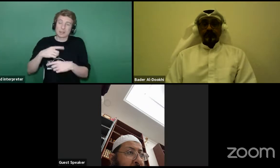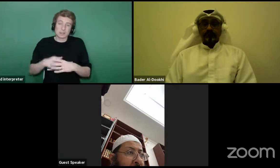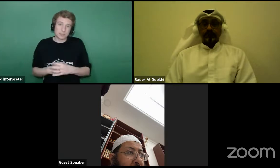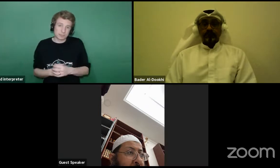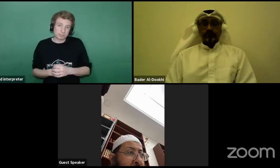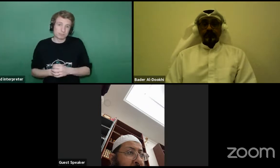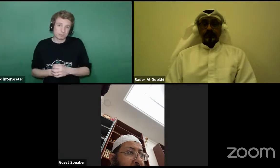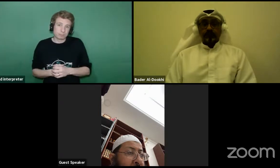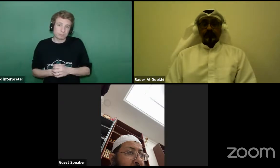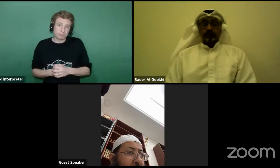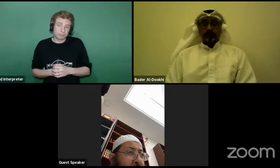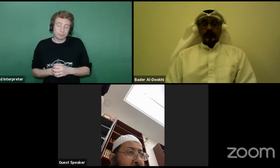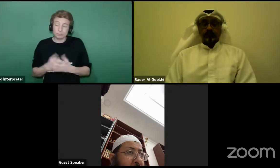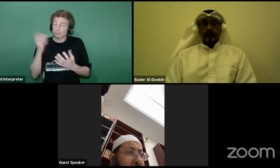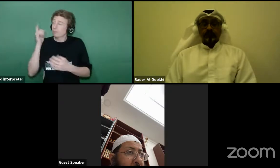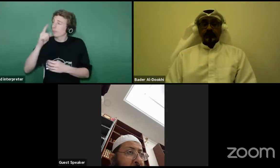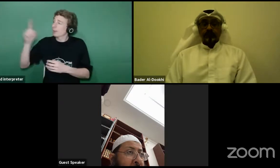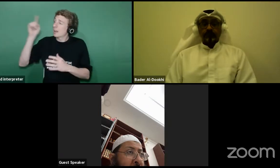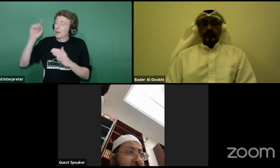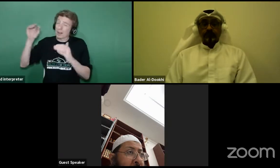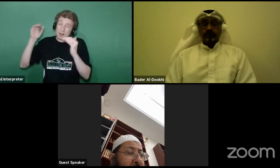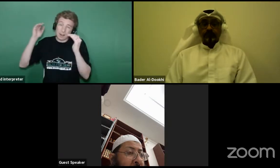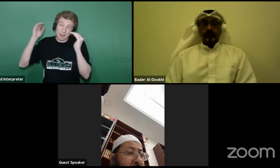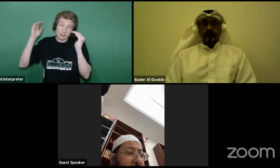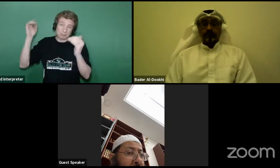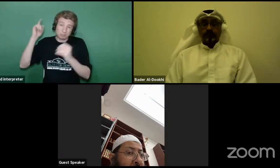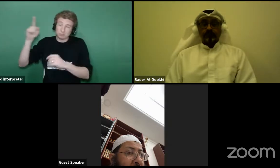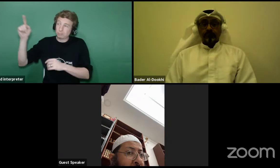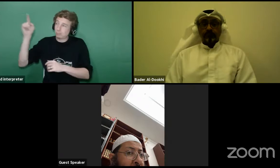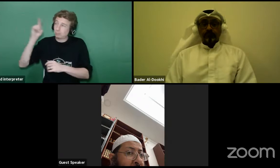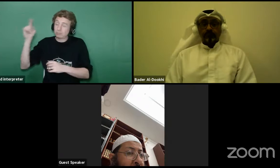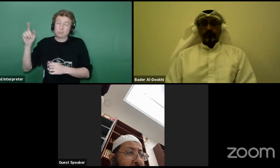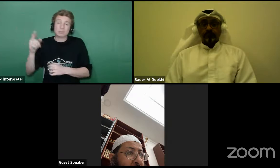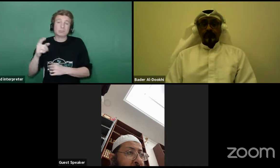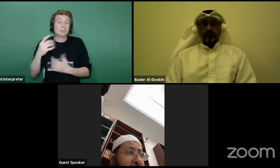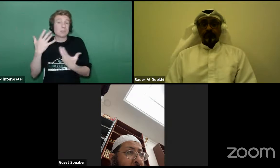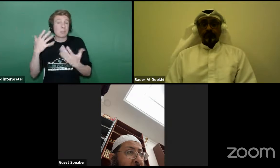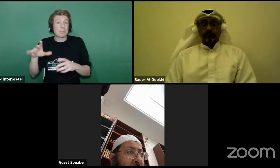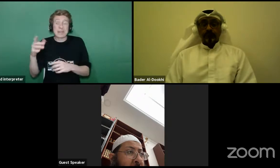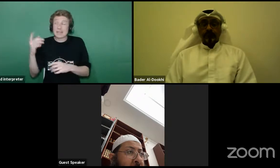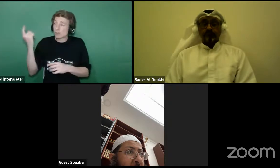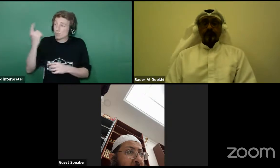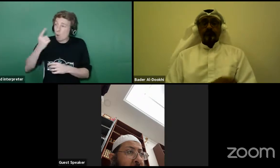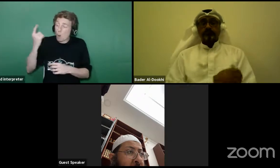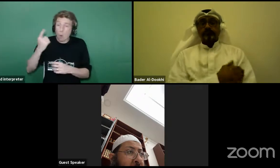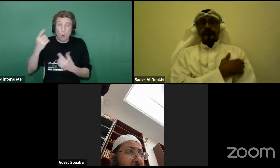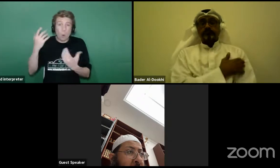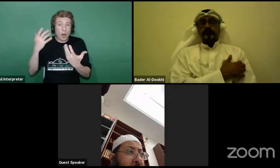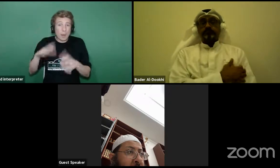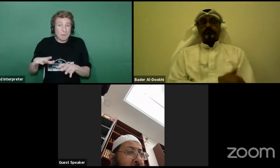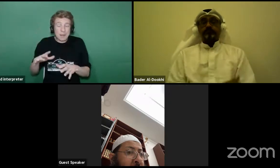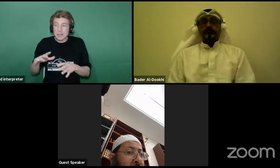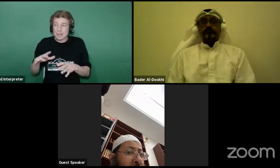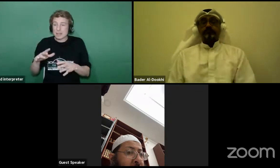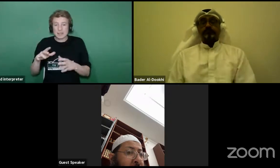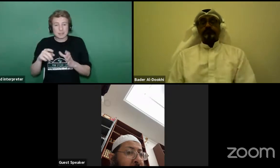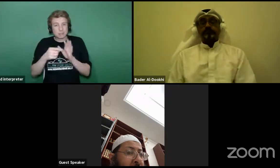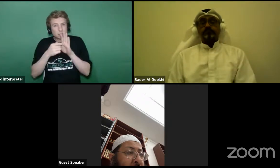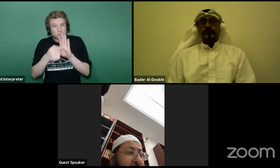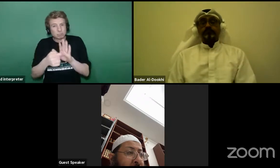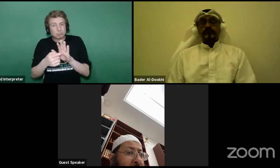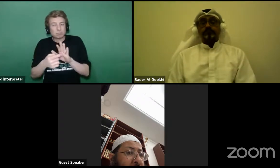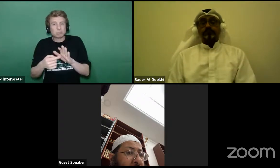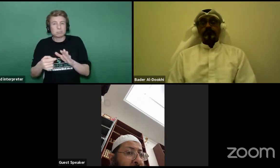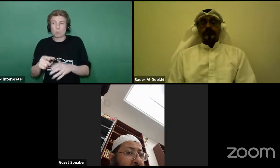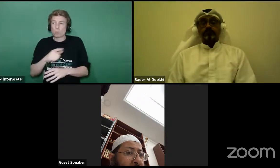And Allah the Most High, He has told us and given us an indication as to